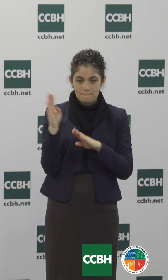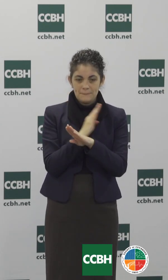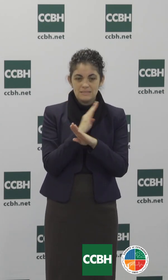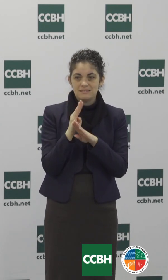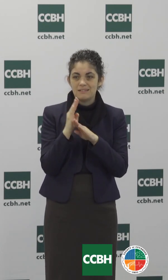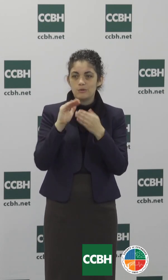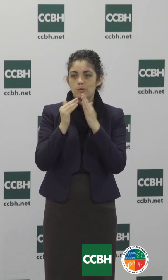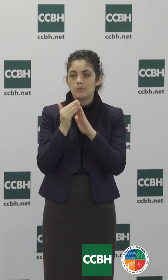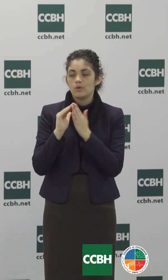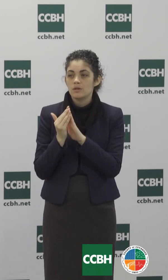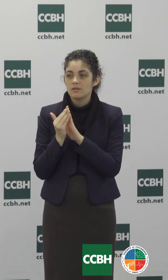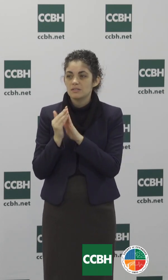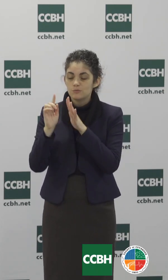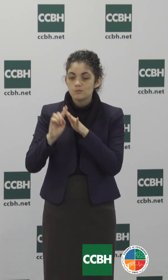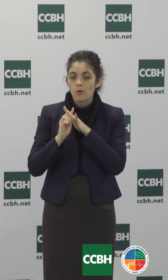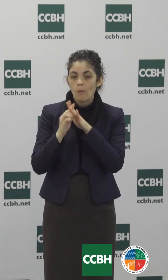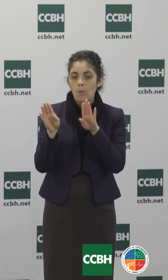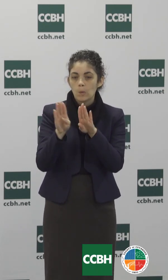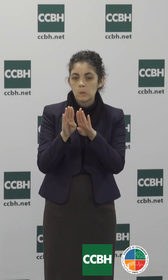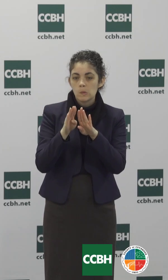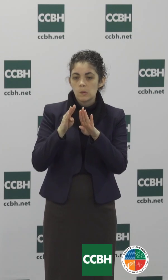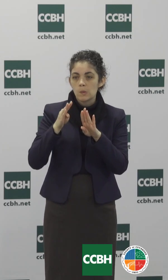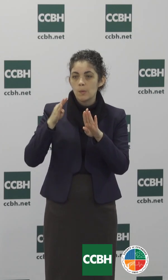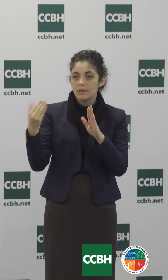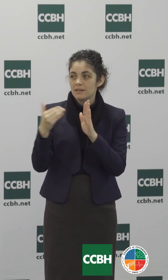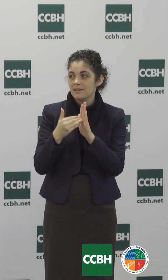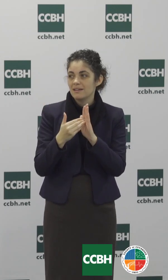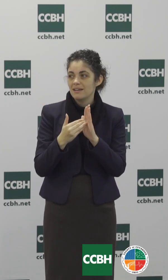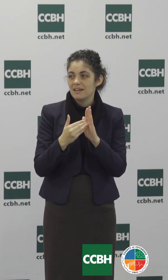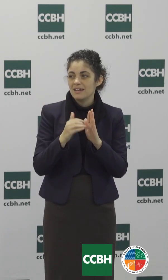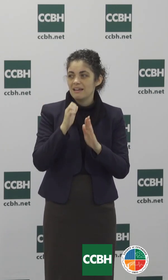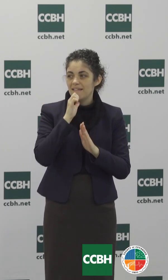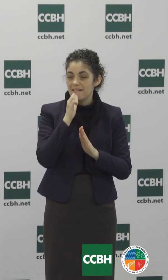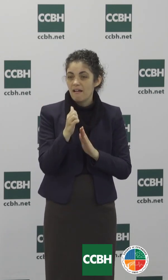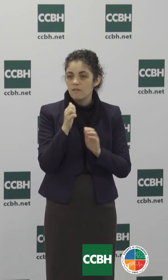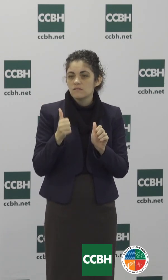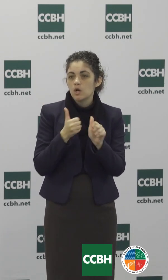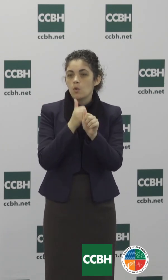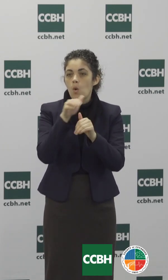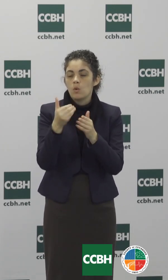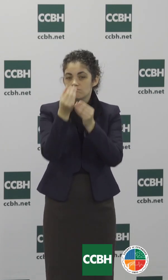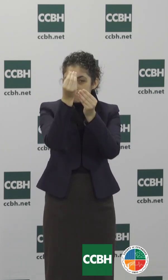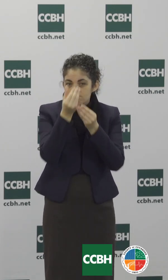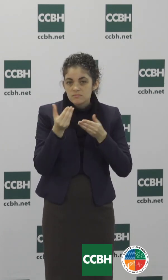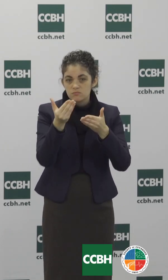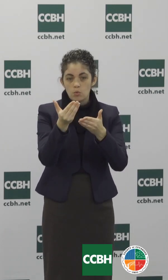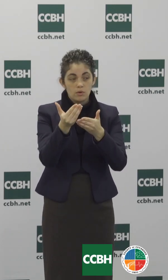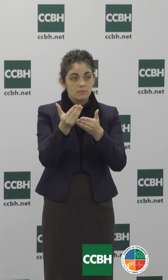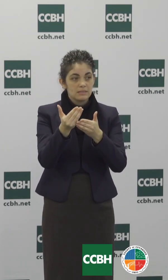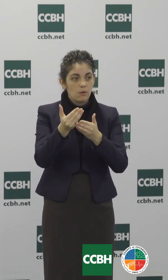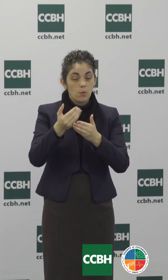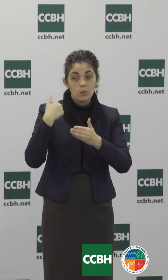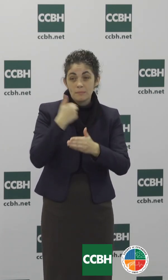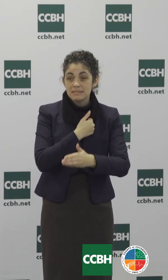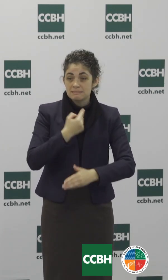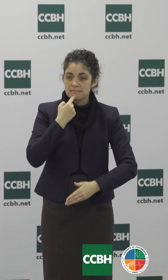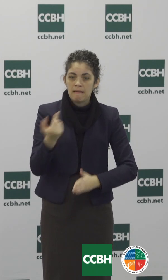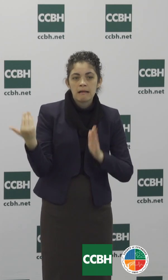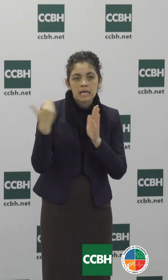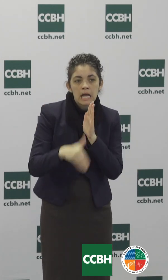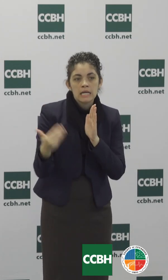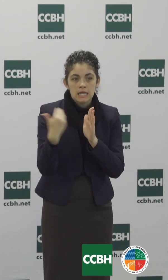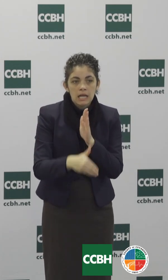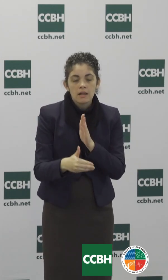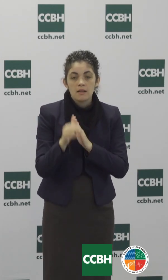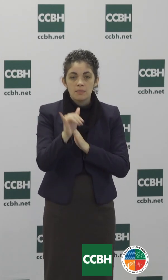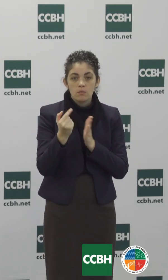and the community starts to reopen doesn't mean we're not going to still have to follow the advice that we've been preaching for weeks,